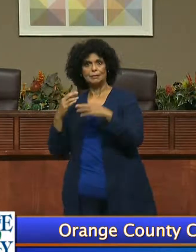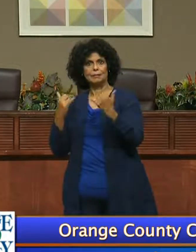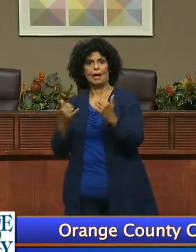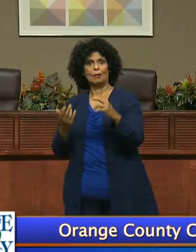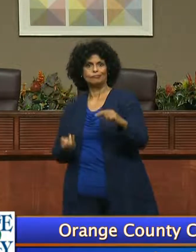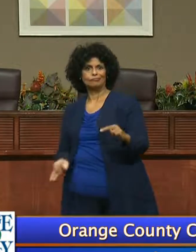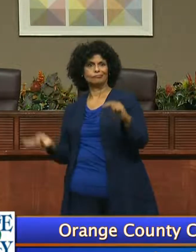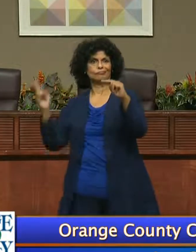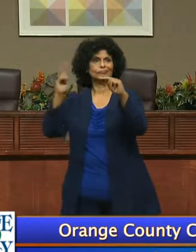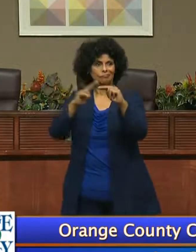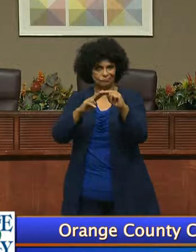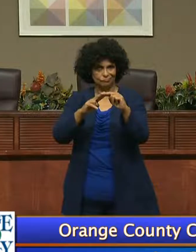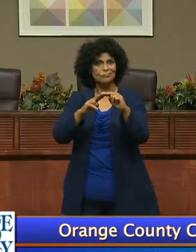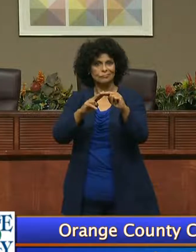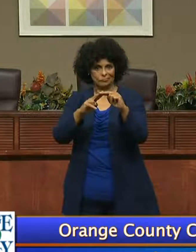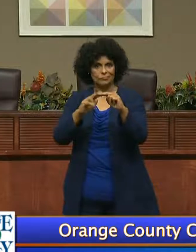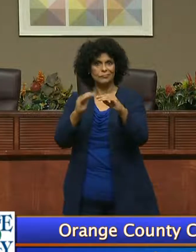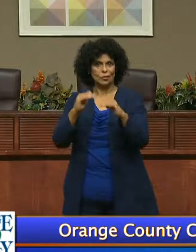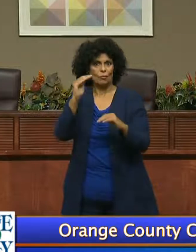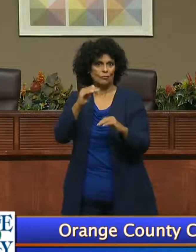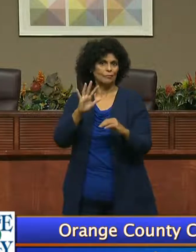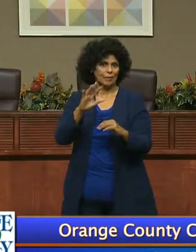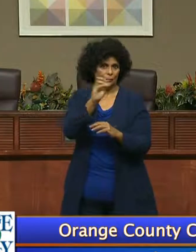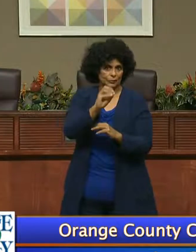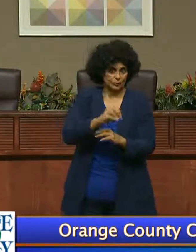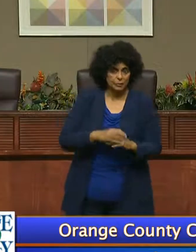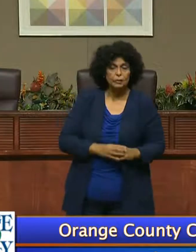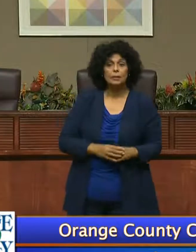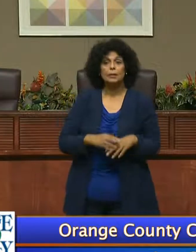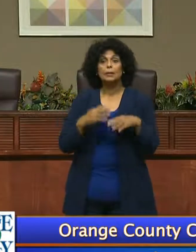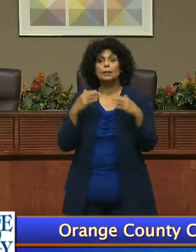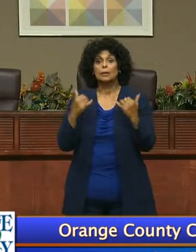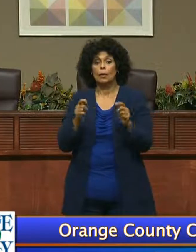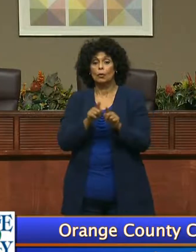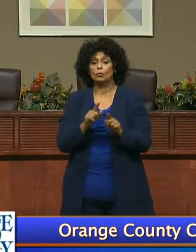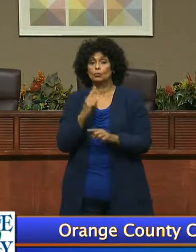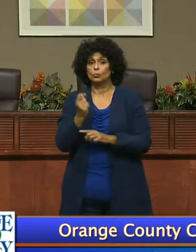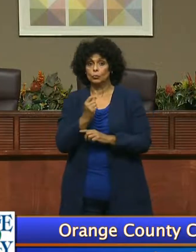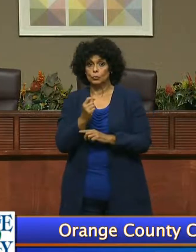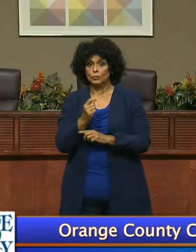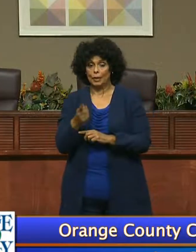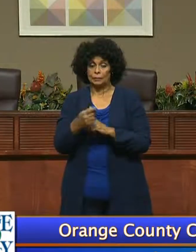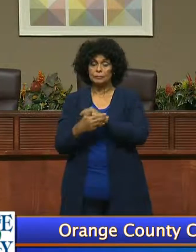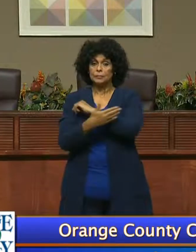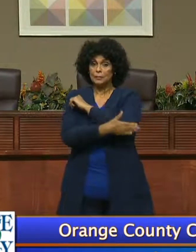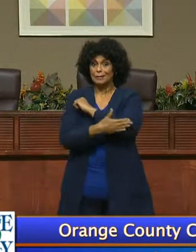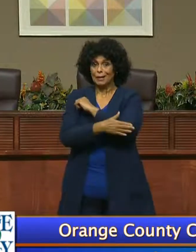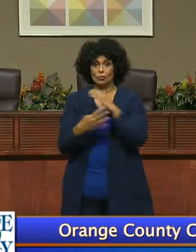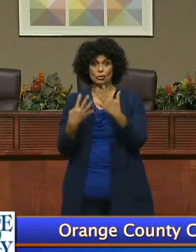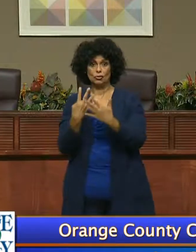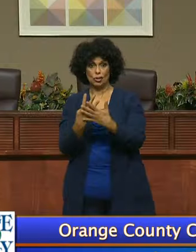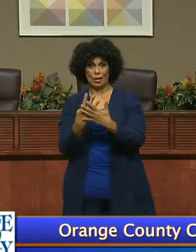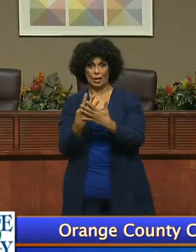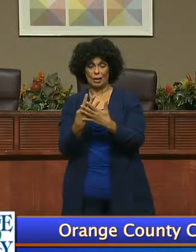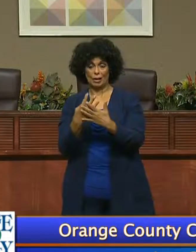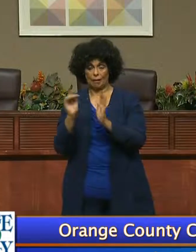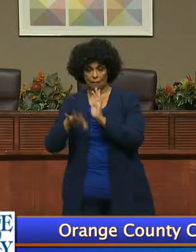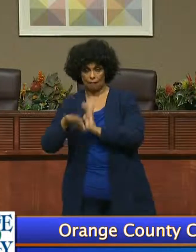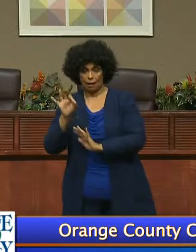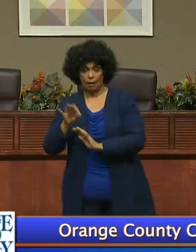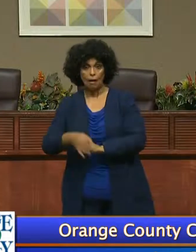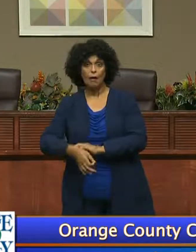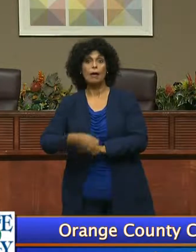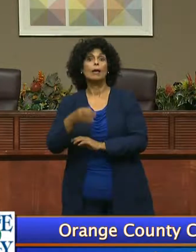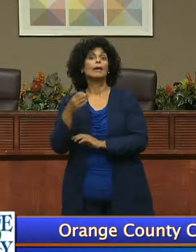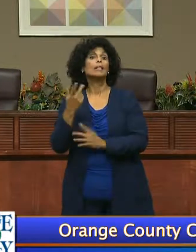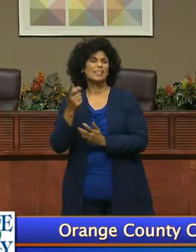during this period of time. On Tuesday, officials at the Orange County Jail learned that 4 inmates in the female